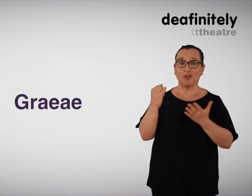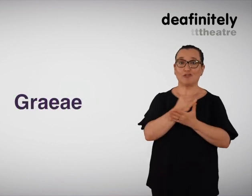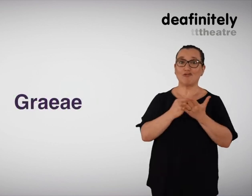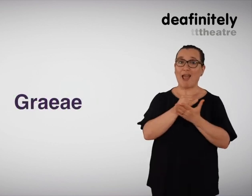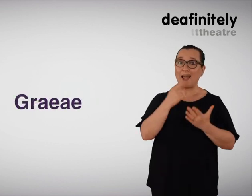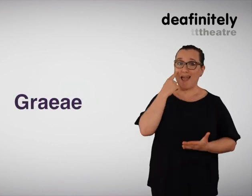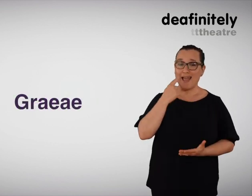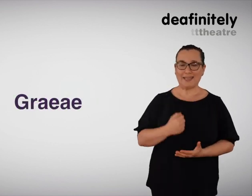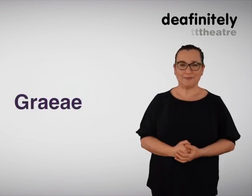Grey Eye,